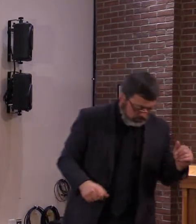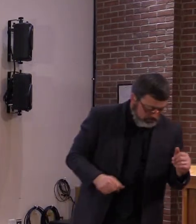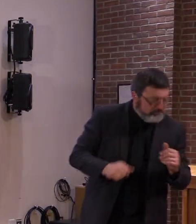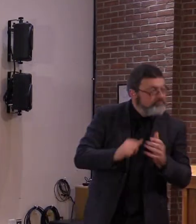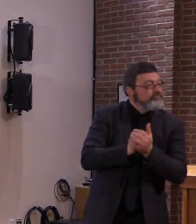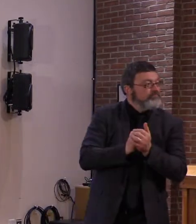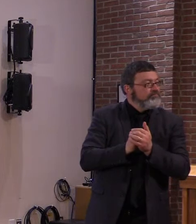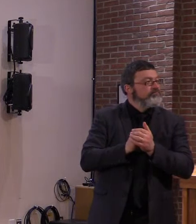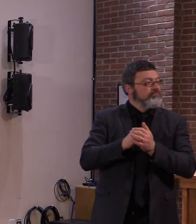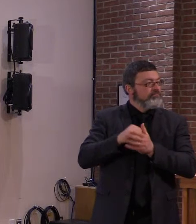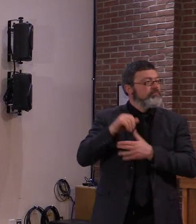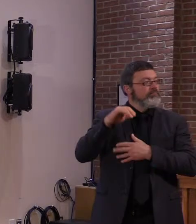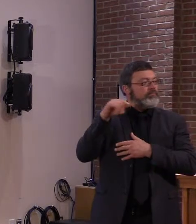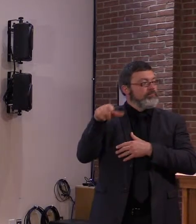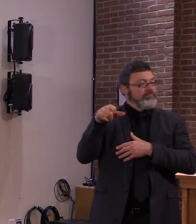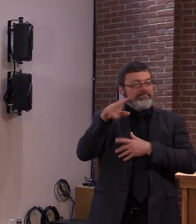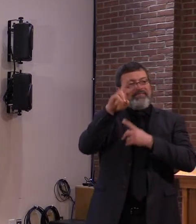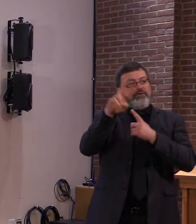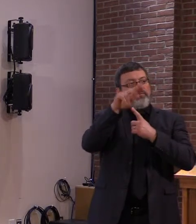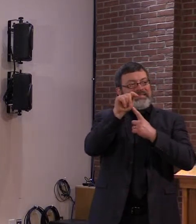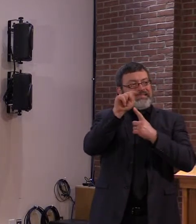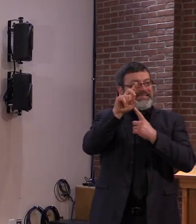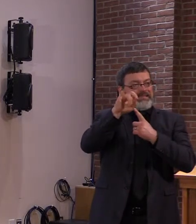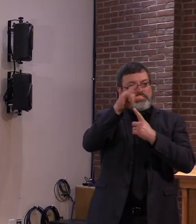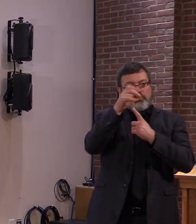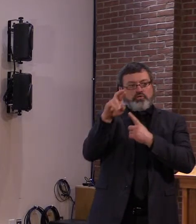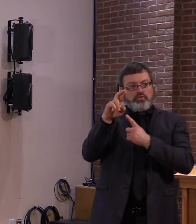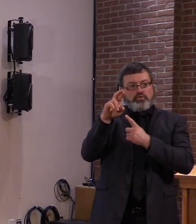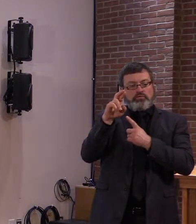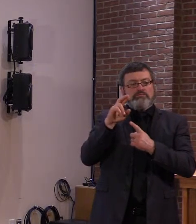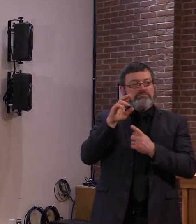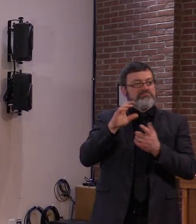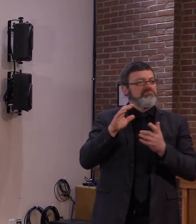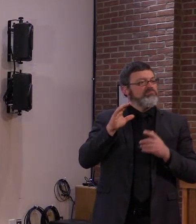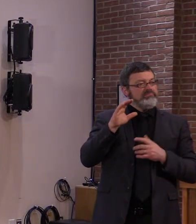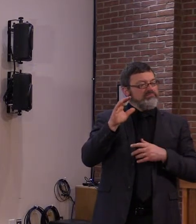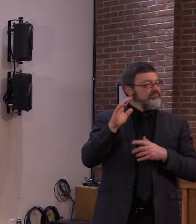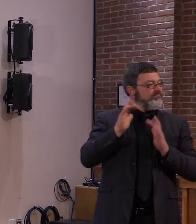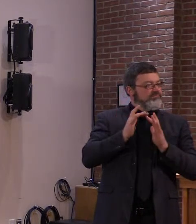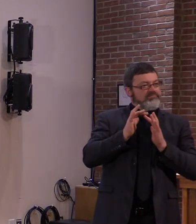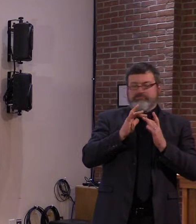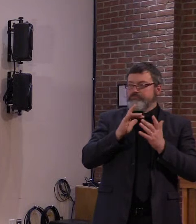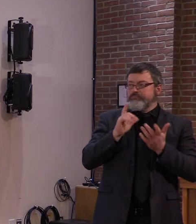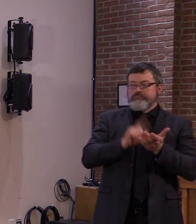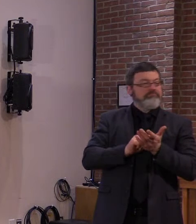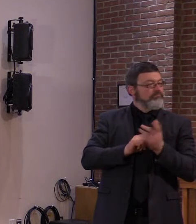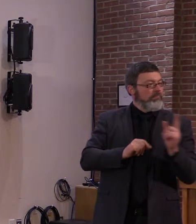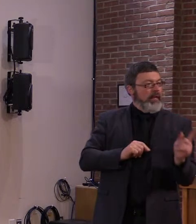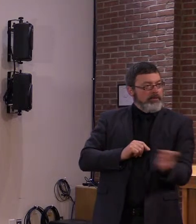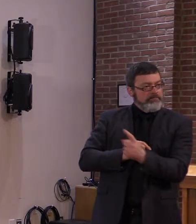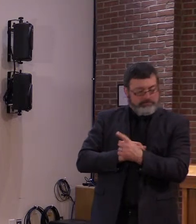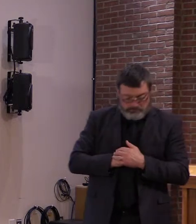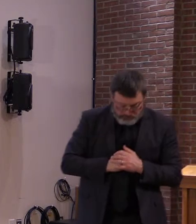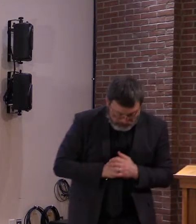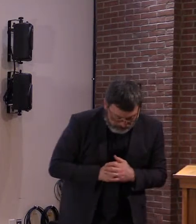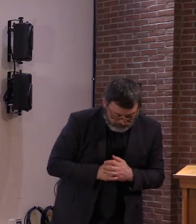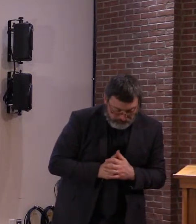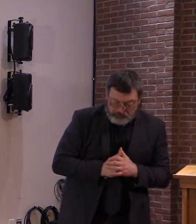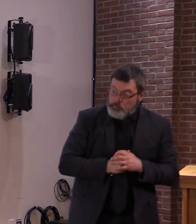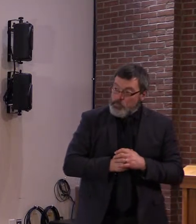somewhere, I think it's around 70%, where if we can get above that, then we'll contain it with